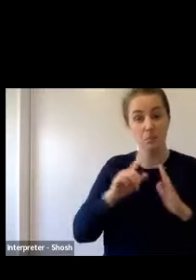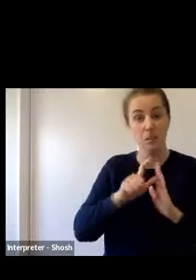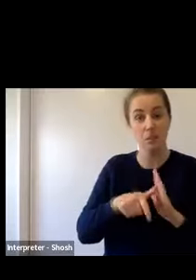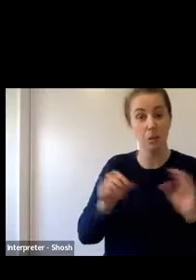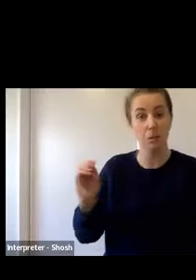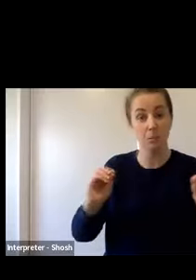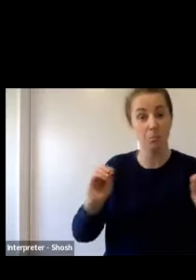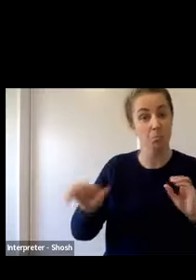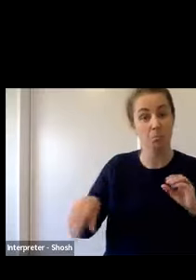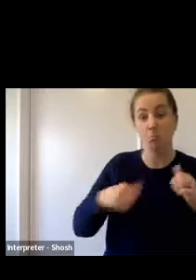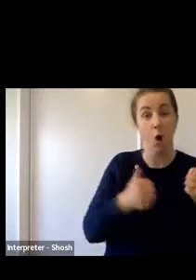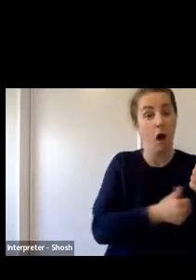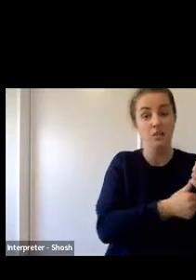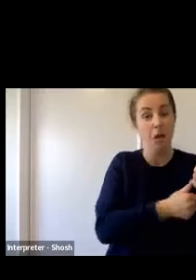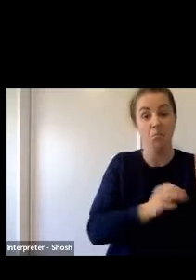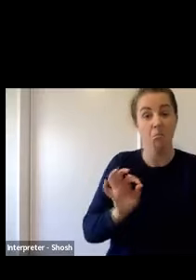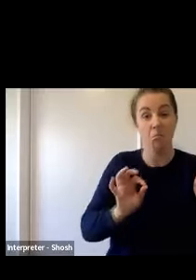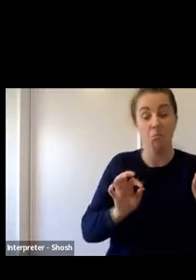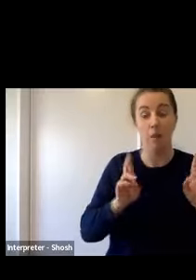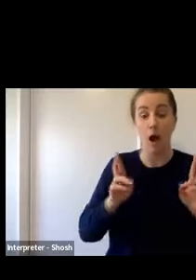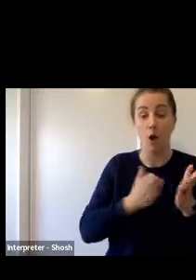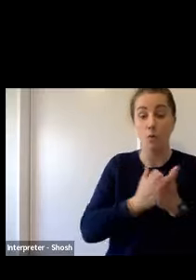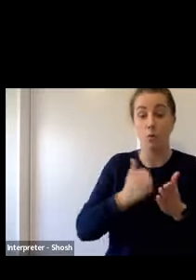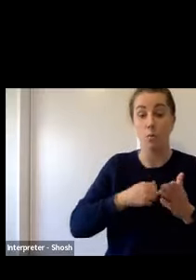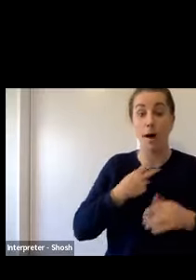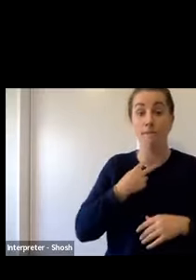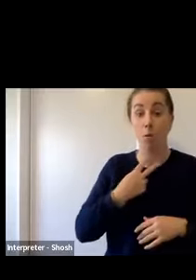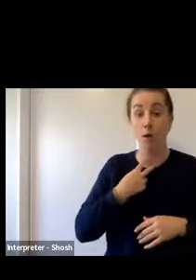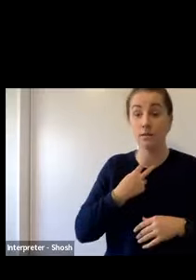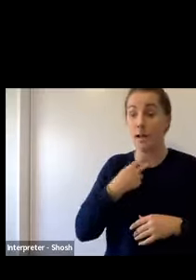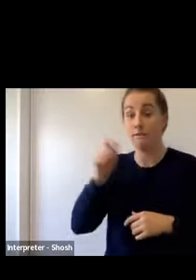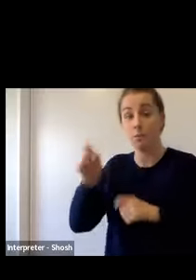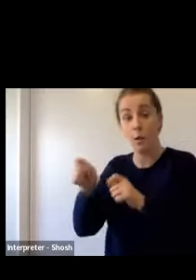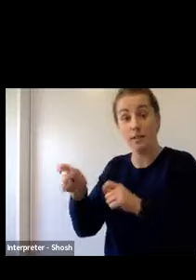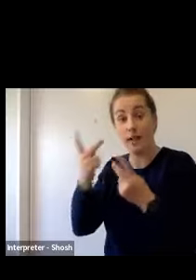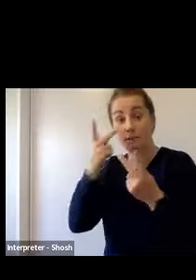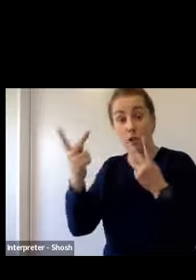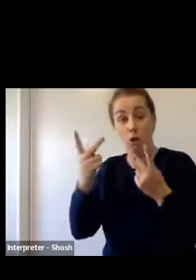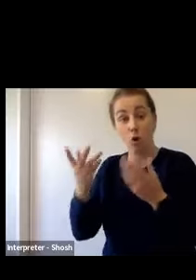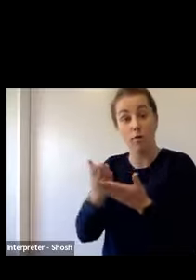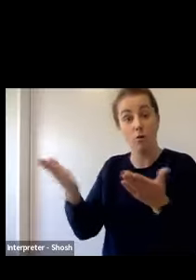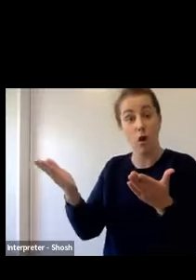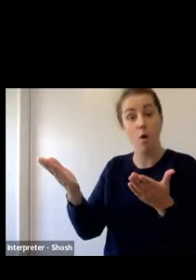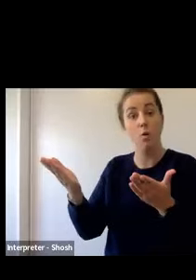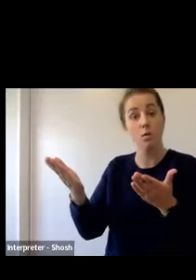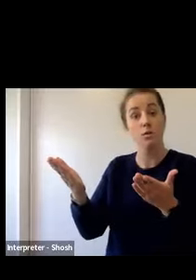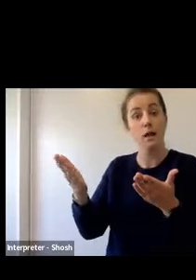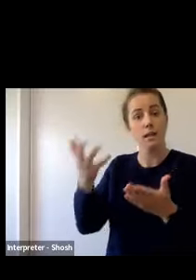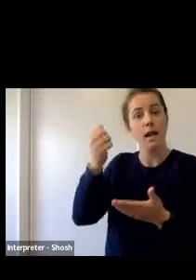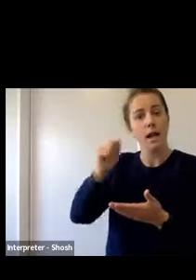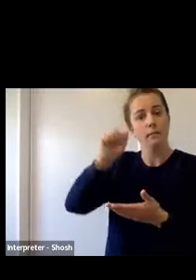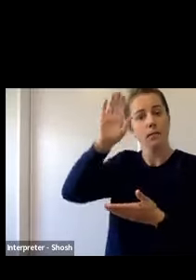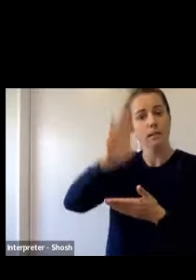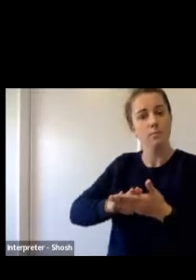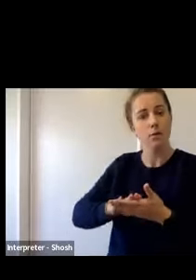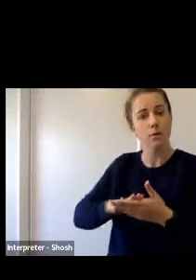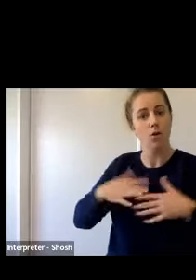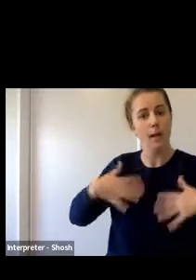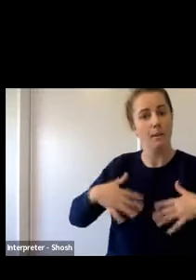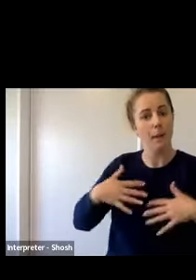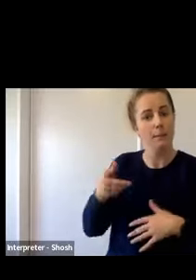disability. I hope that through my voice and the voices and visions of those experiencing the challenges of the